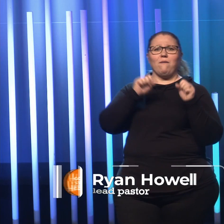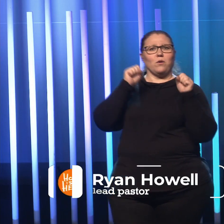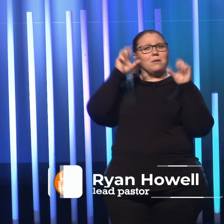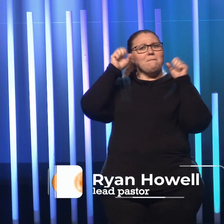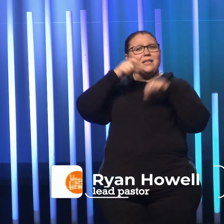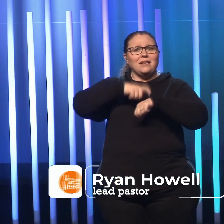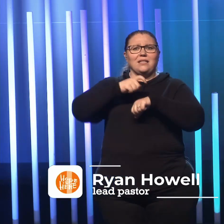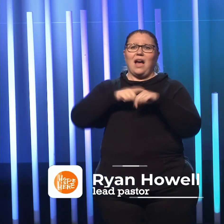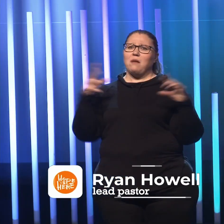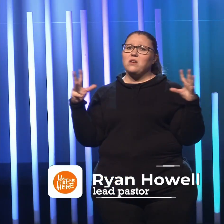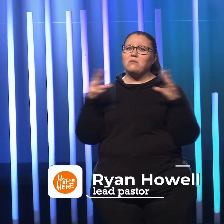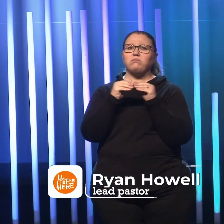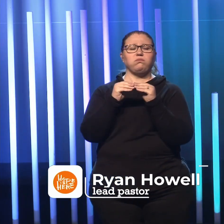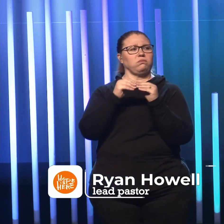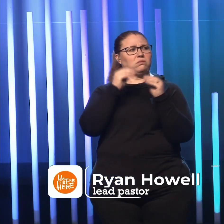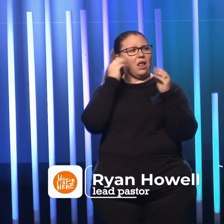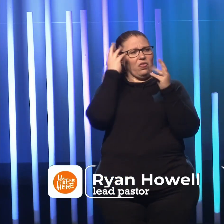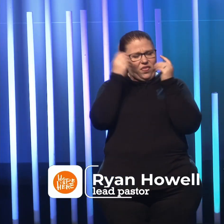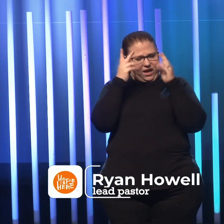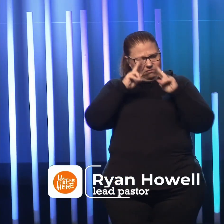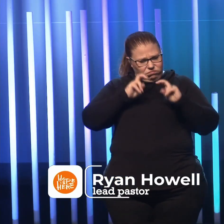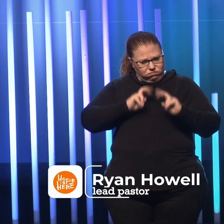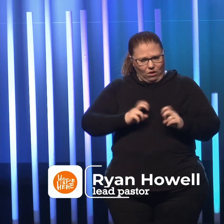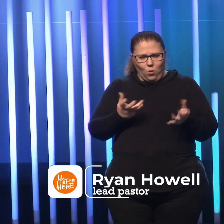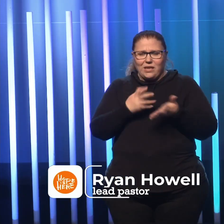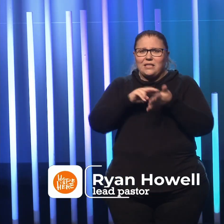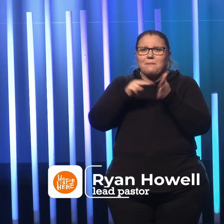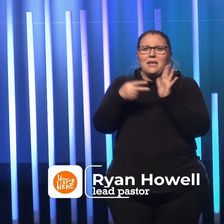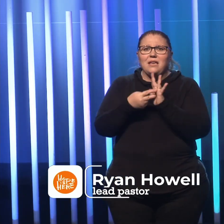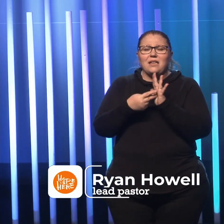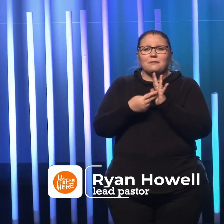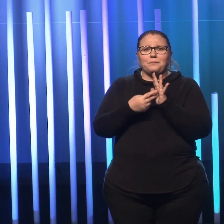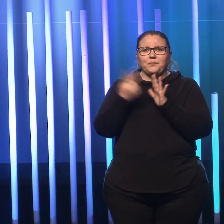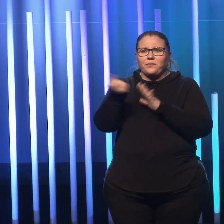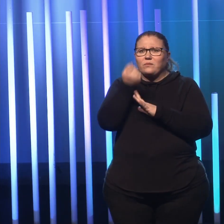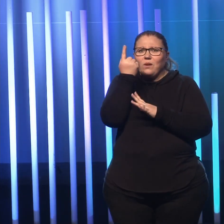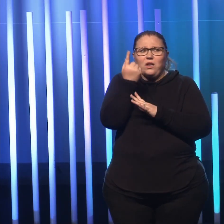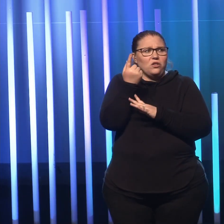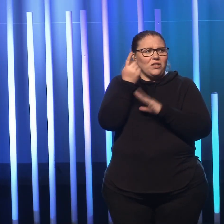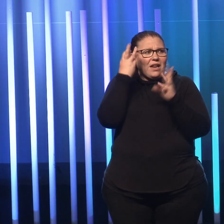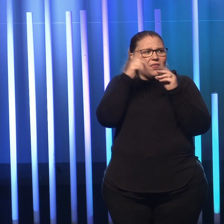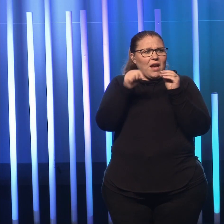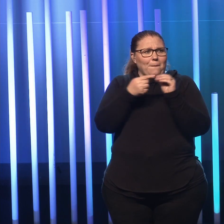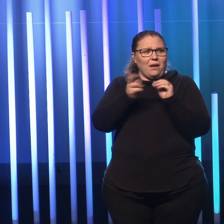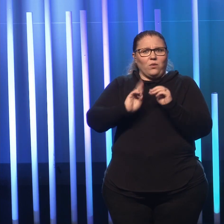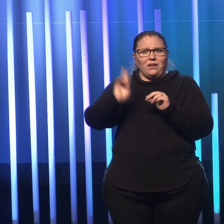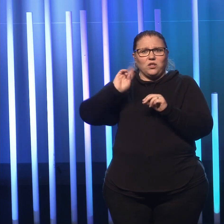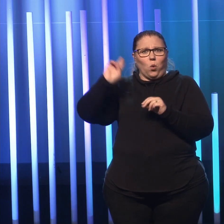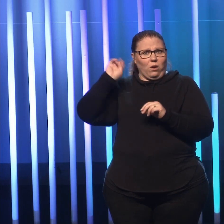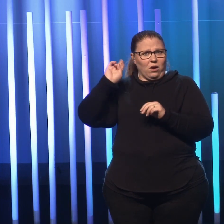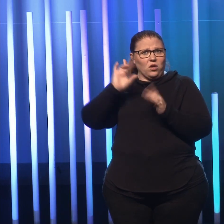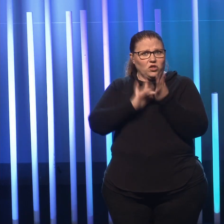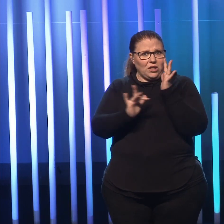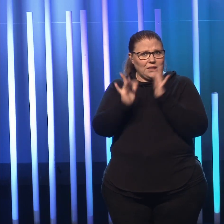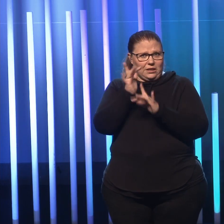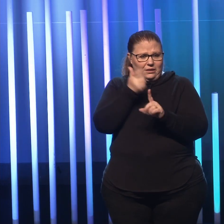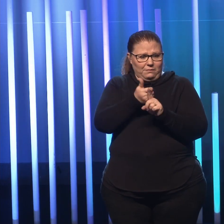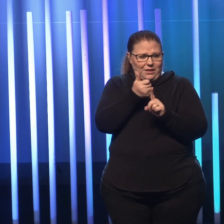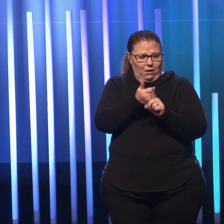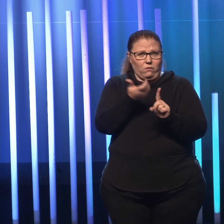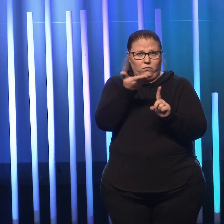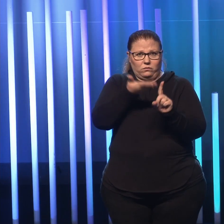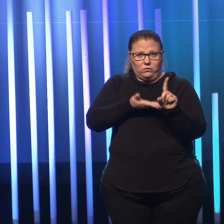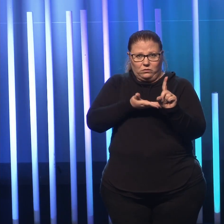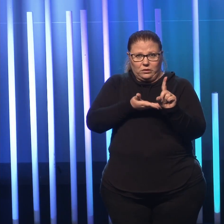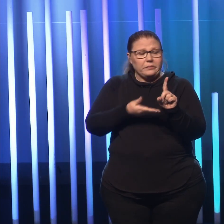get together and just really think through what does it mean to understand and think about the historical Jesus, right?